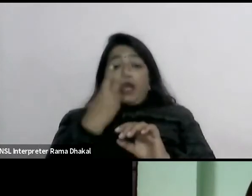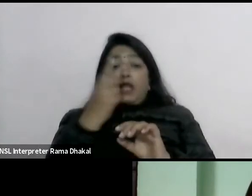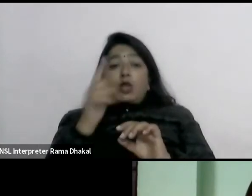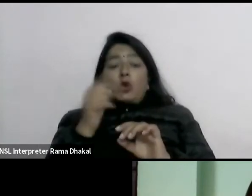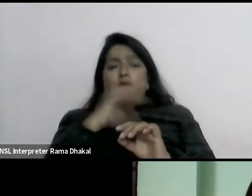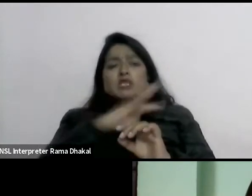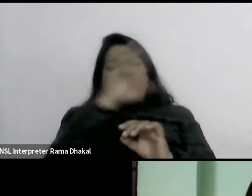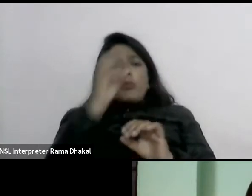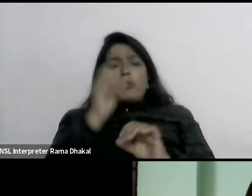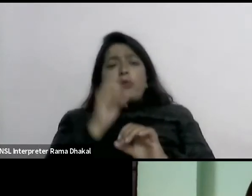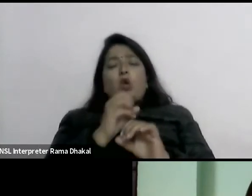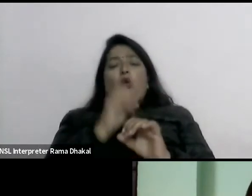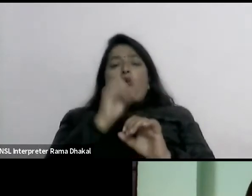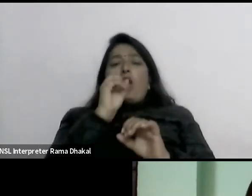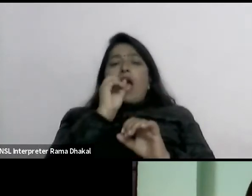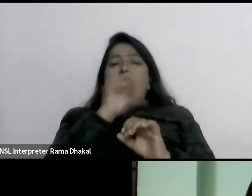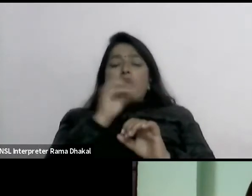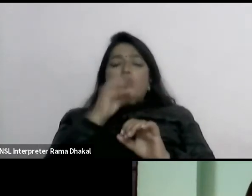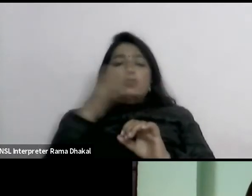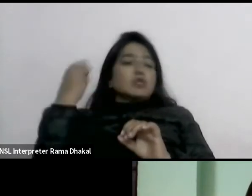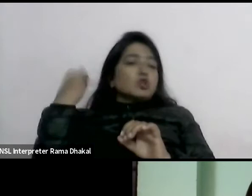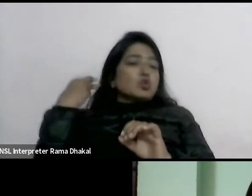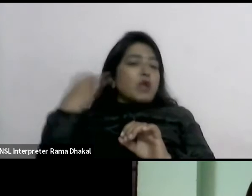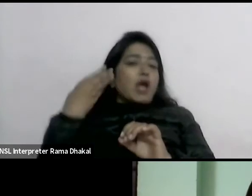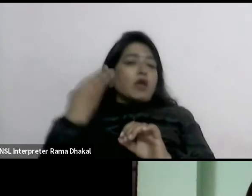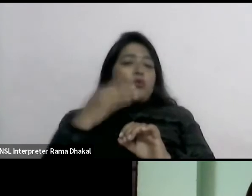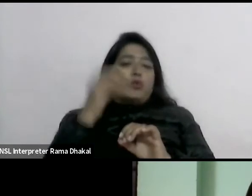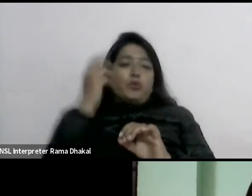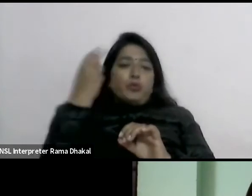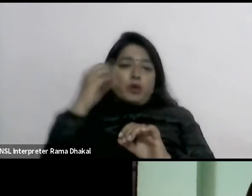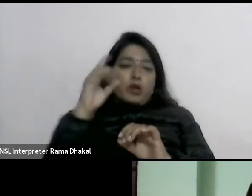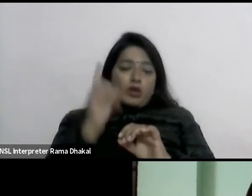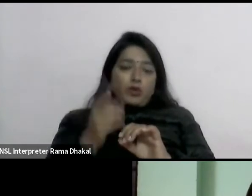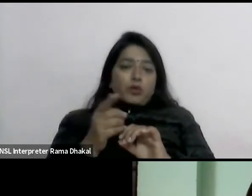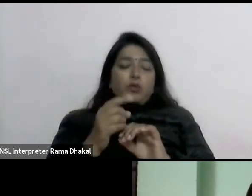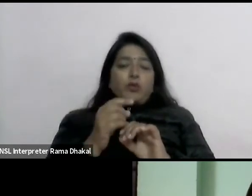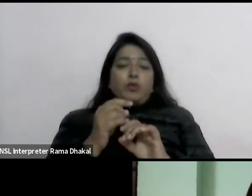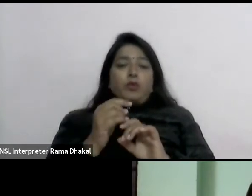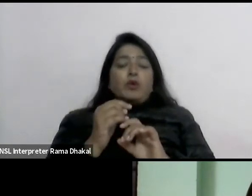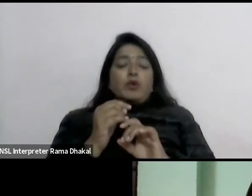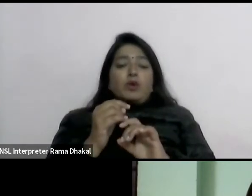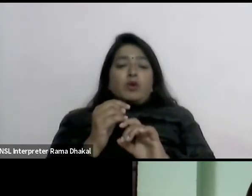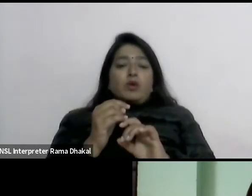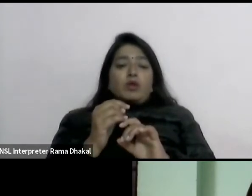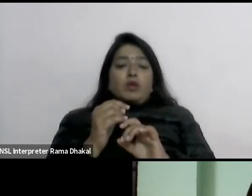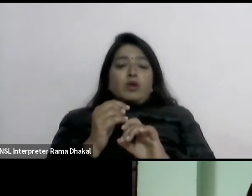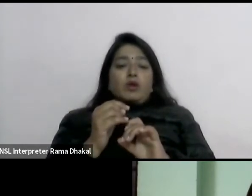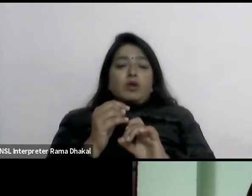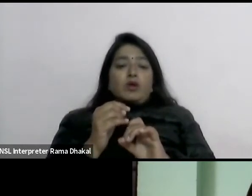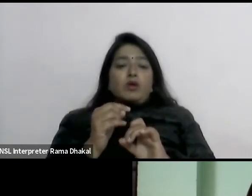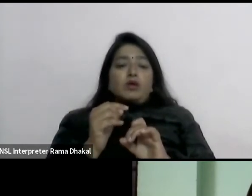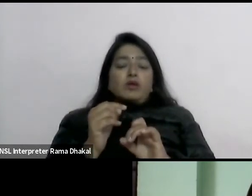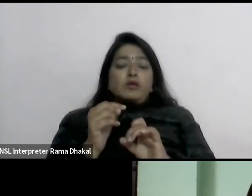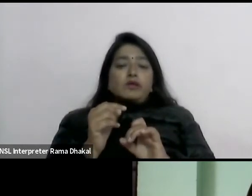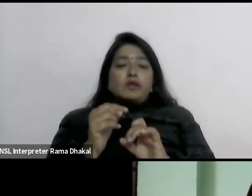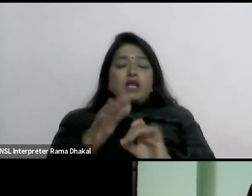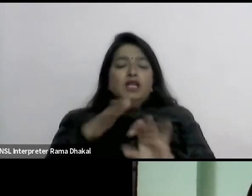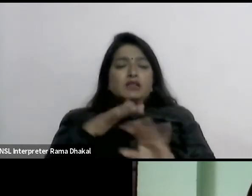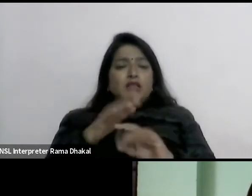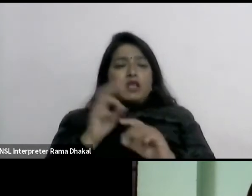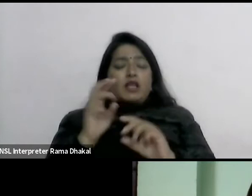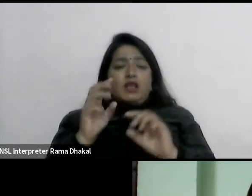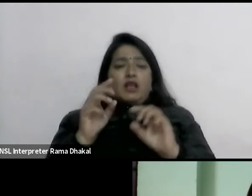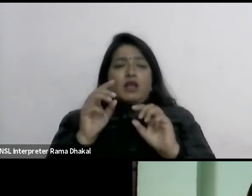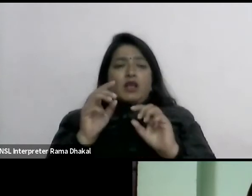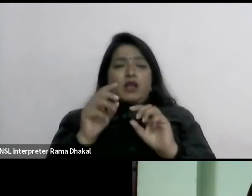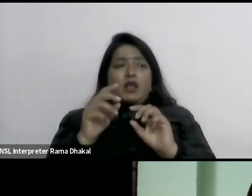And the priority given to what I would call the victim survivor. And I think it's really important to understand